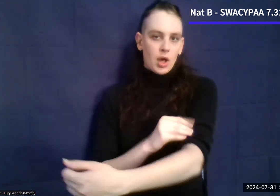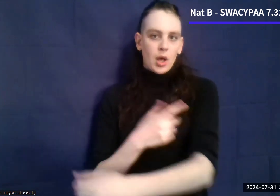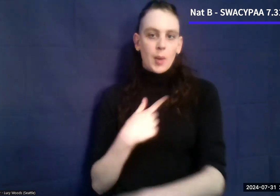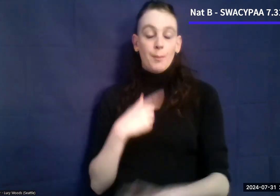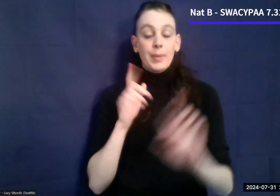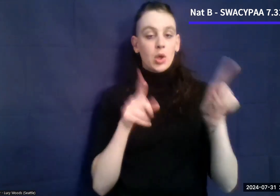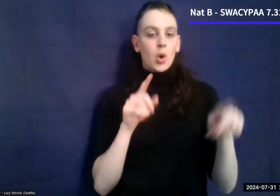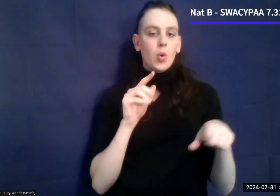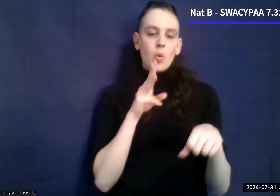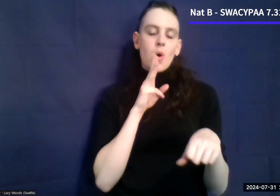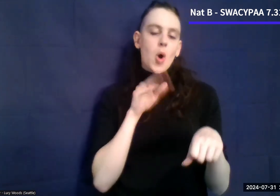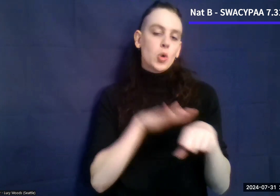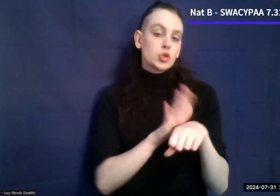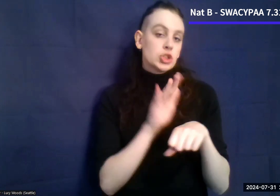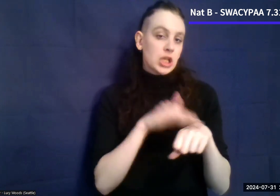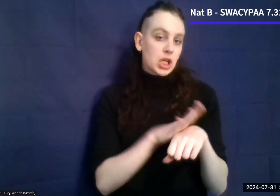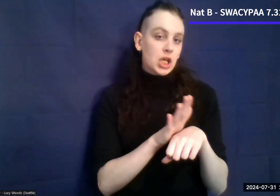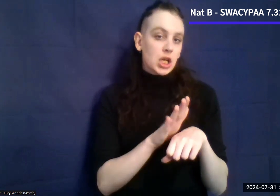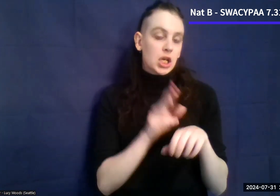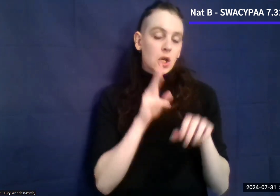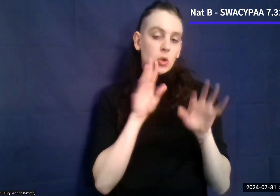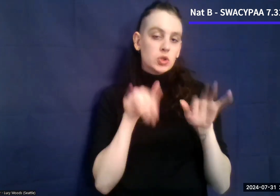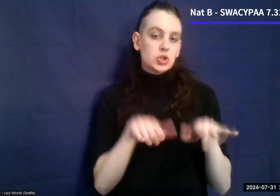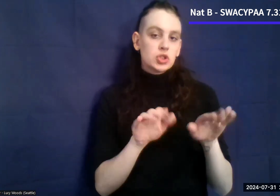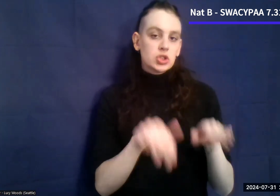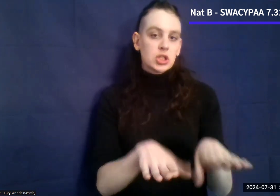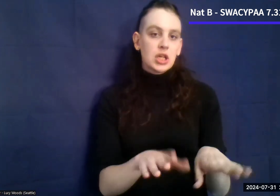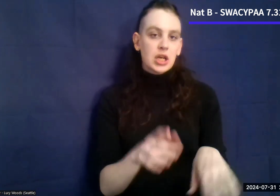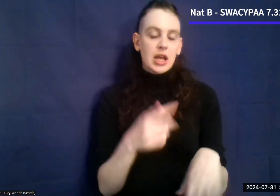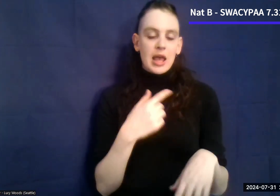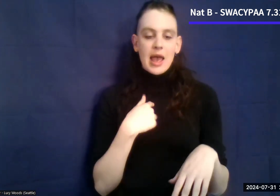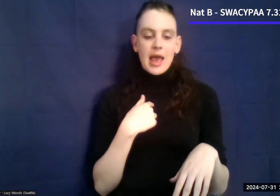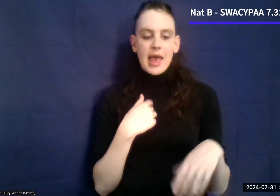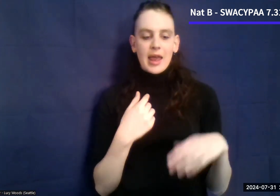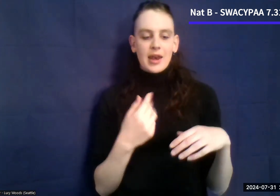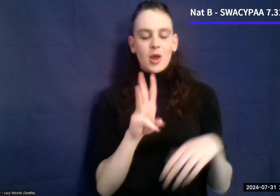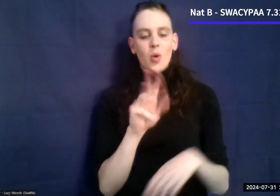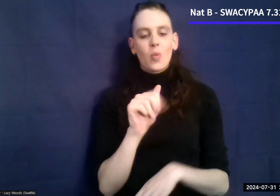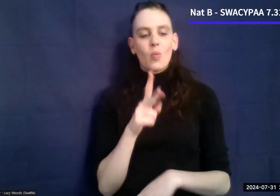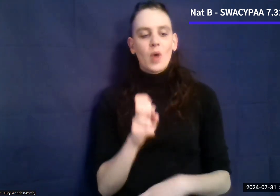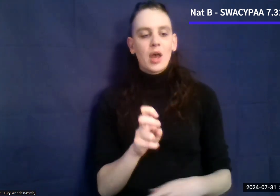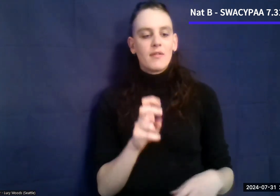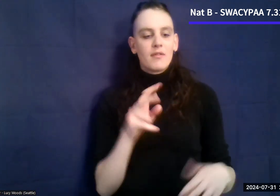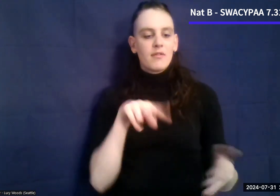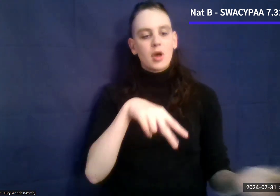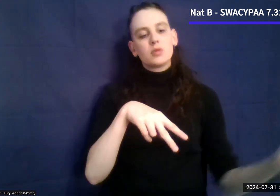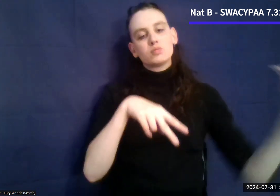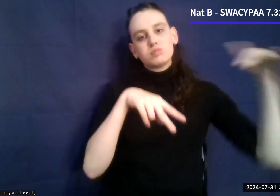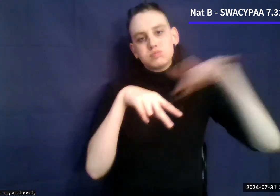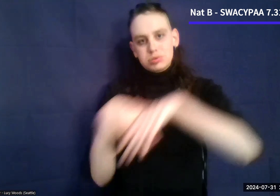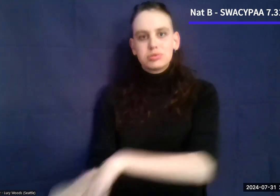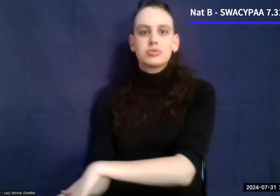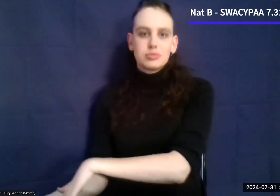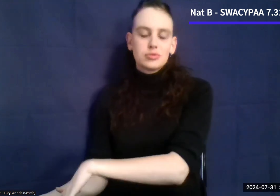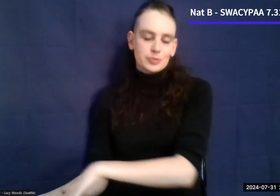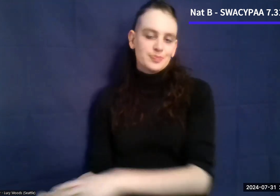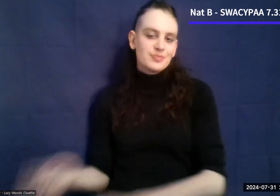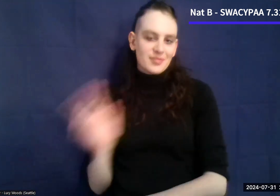ocean and I do let my ass get knocked down by a wave, because I cannot control that. It's proof to